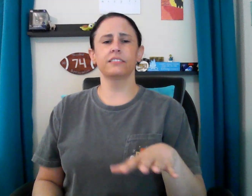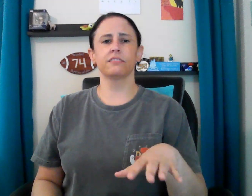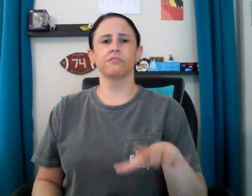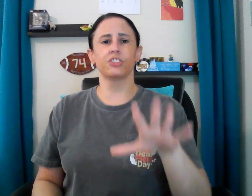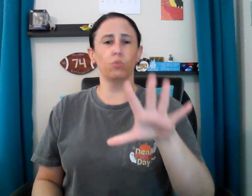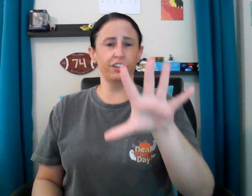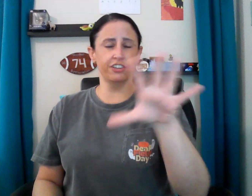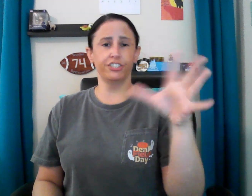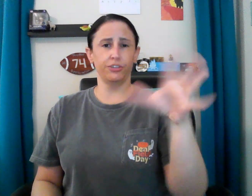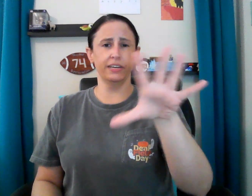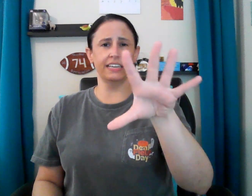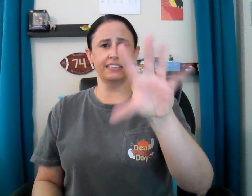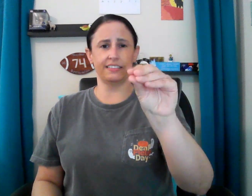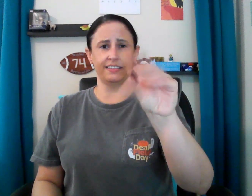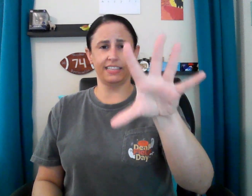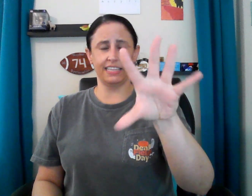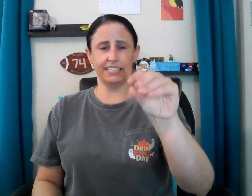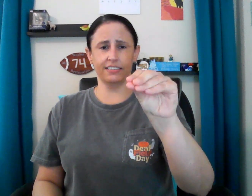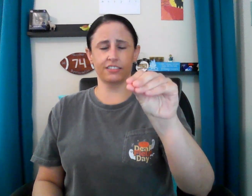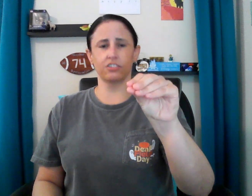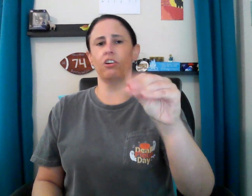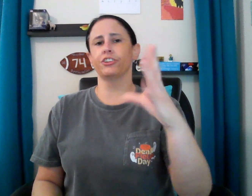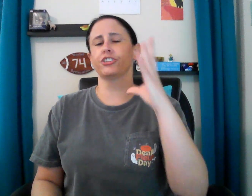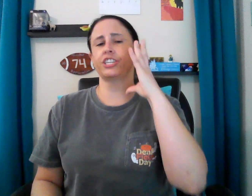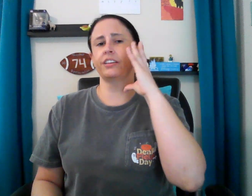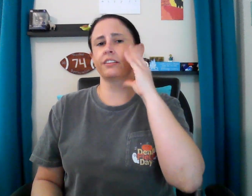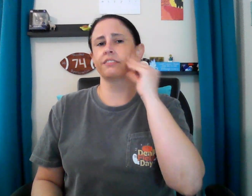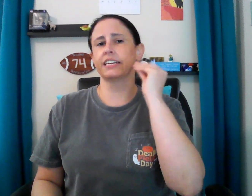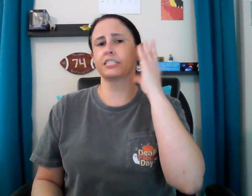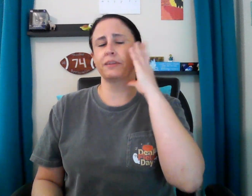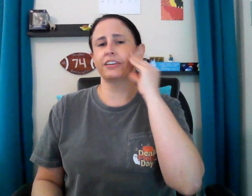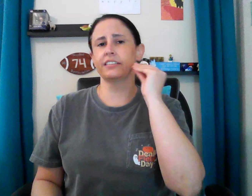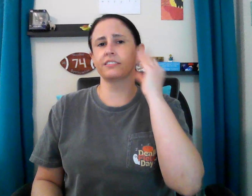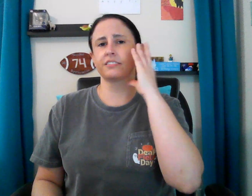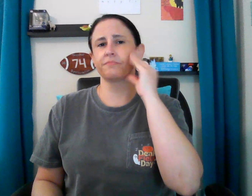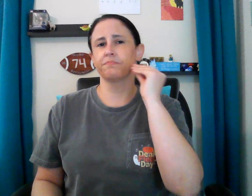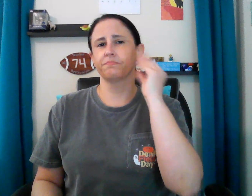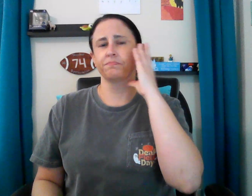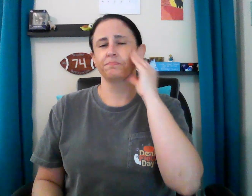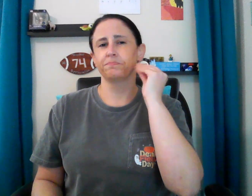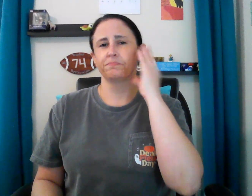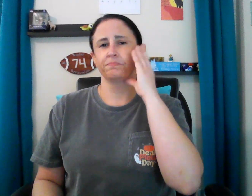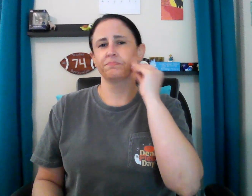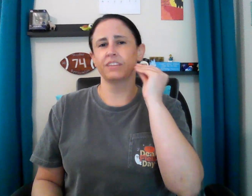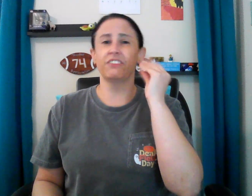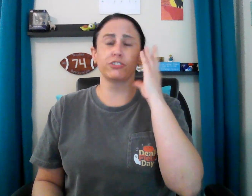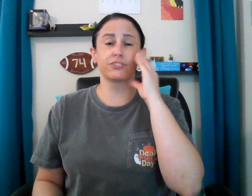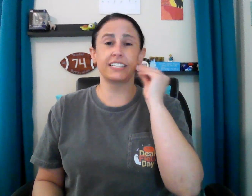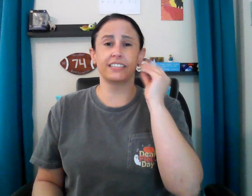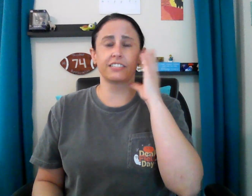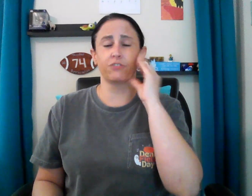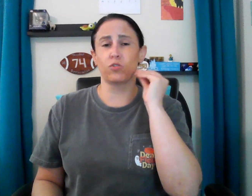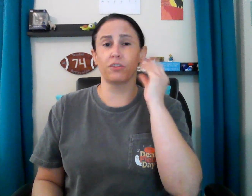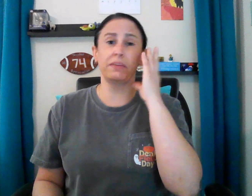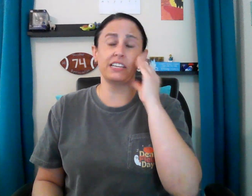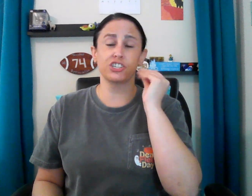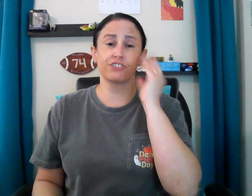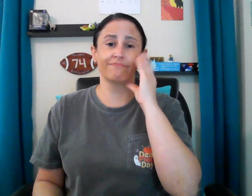Experience, so what you're doing is this on your cheek, experience. I've also seen this for peach.